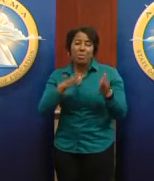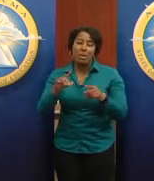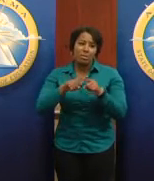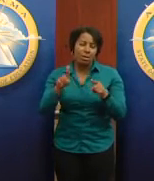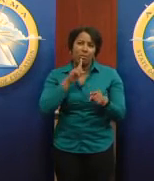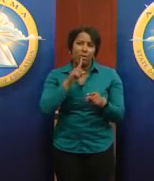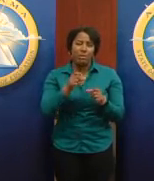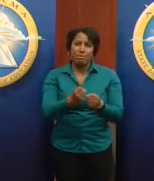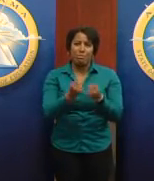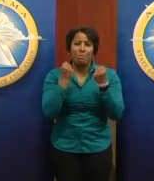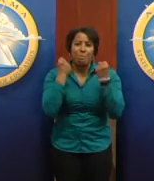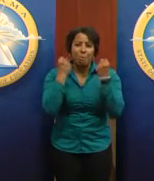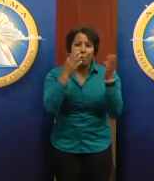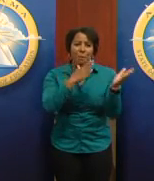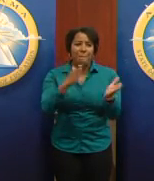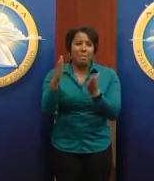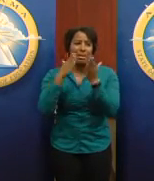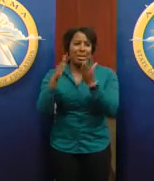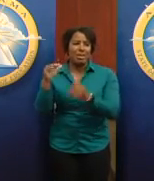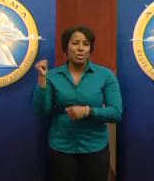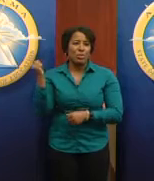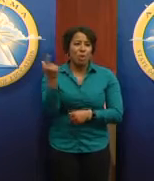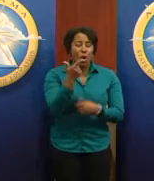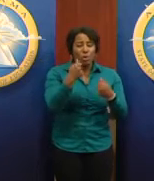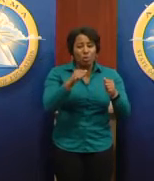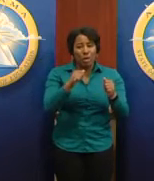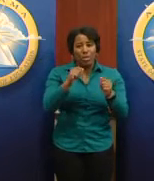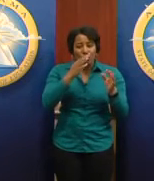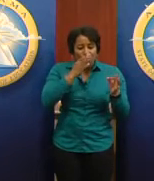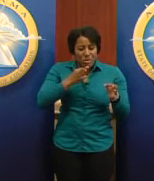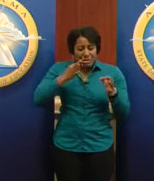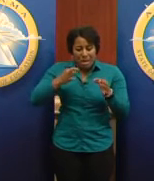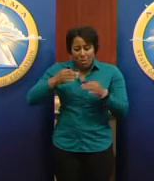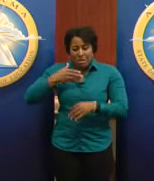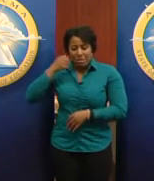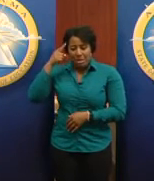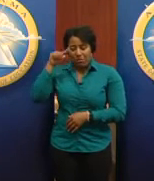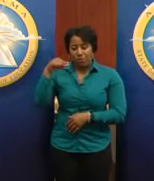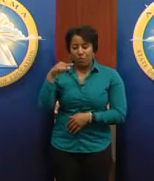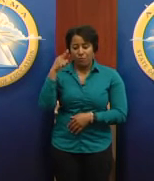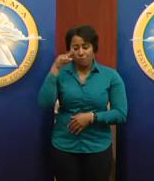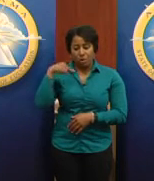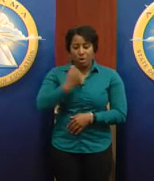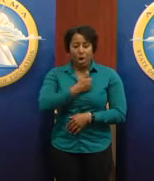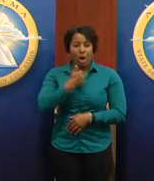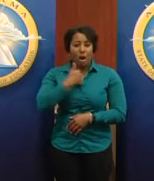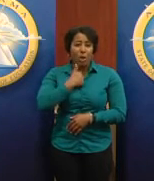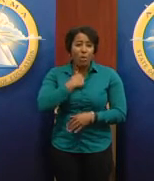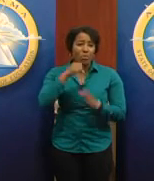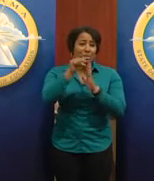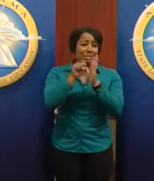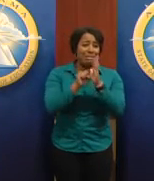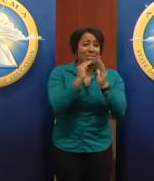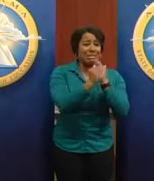than that because all of us are trying to make the best decisions for our own states and our own